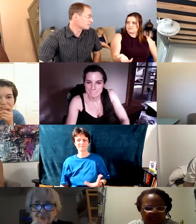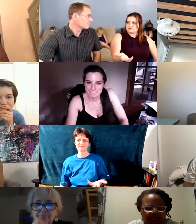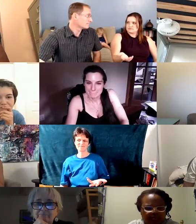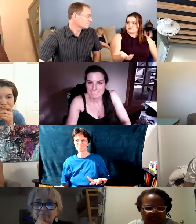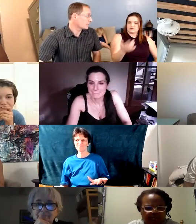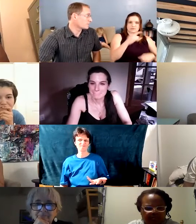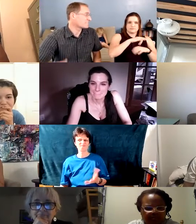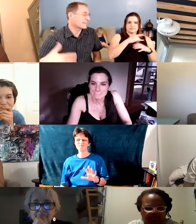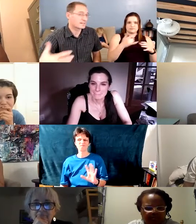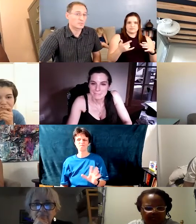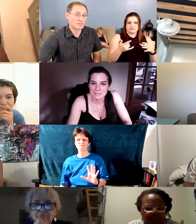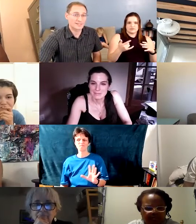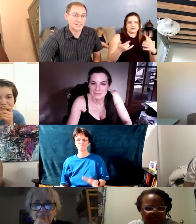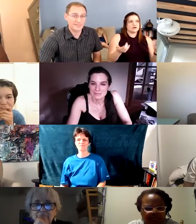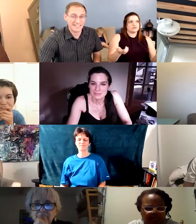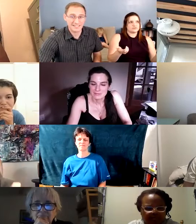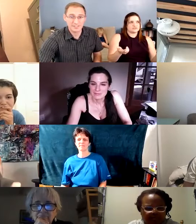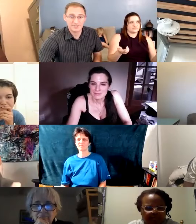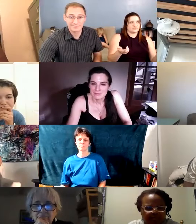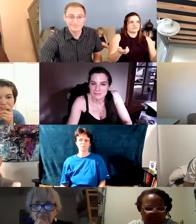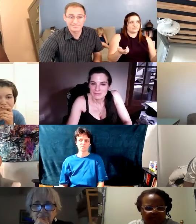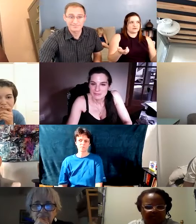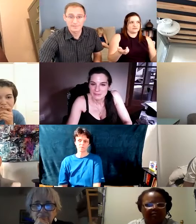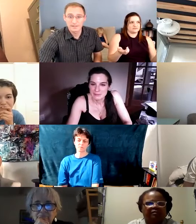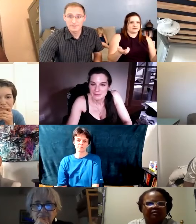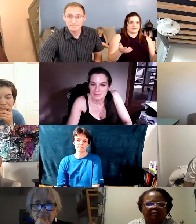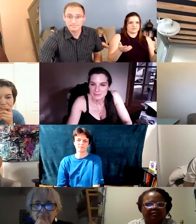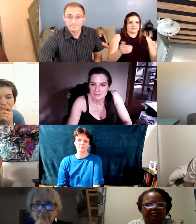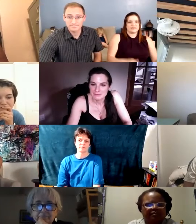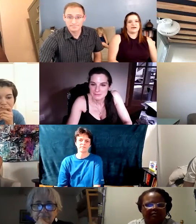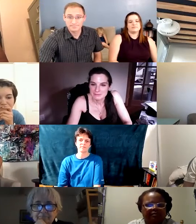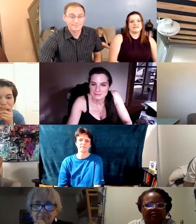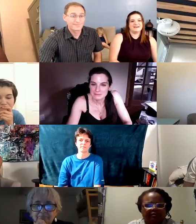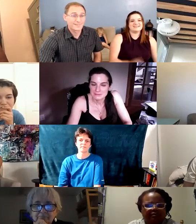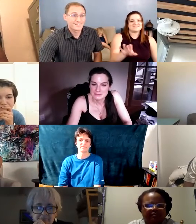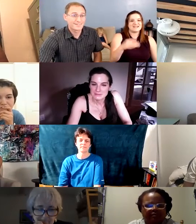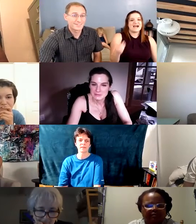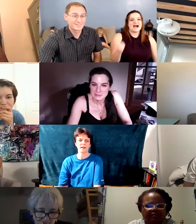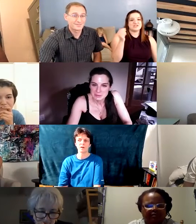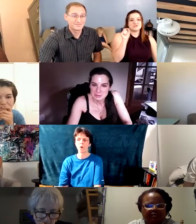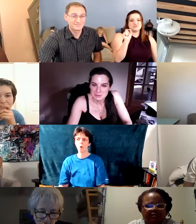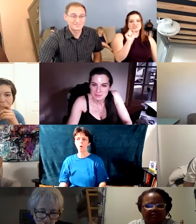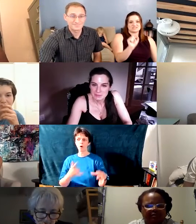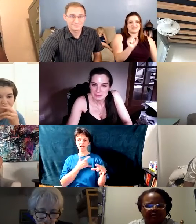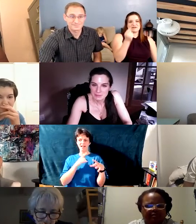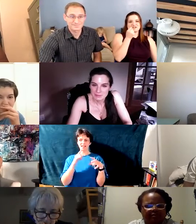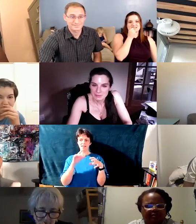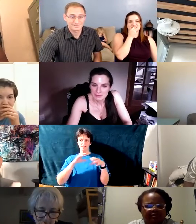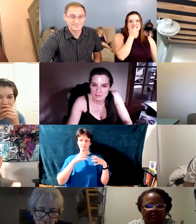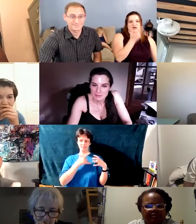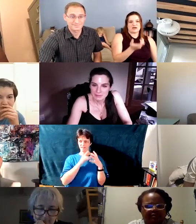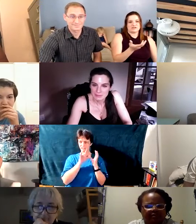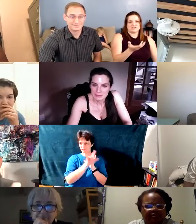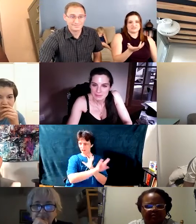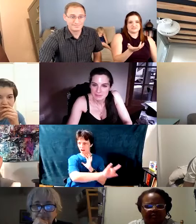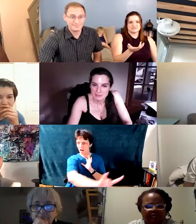But you would say global love. No, in there's a English. different word for it. Or different. Yeah. That's funny. I knew what she said, but I just can't